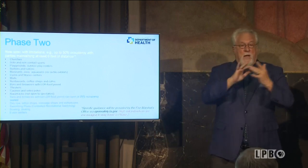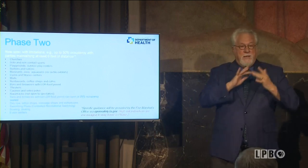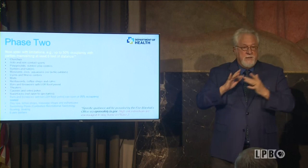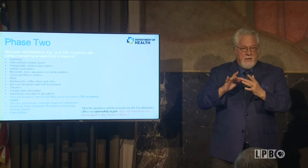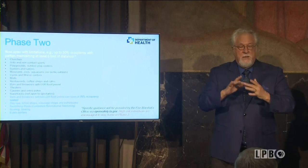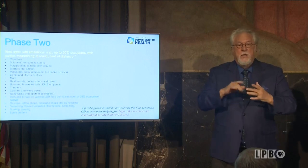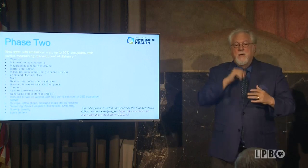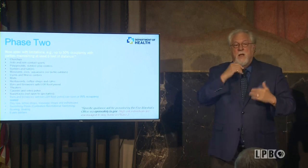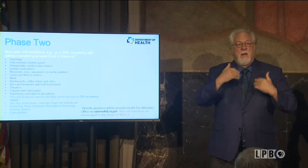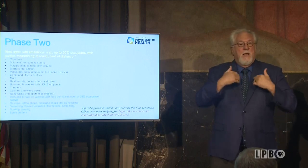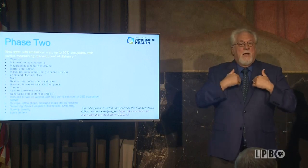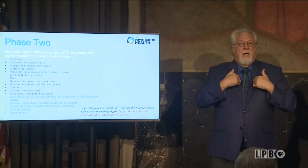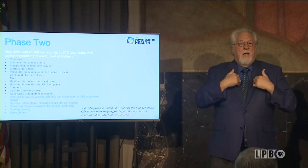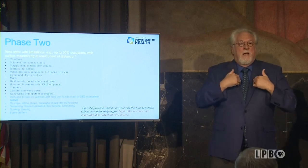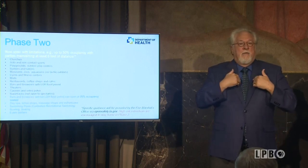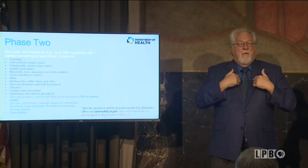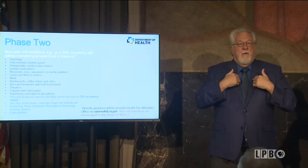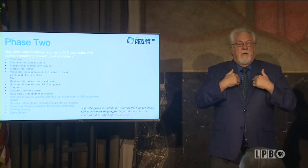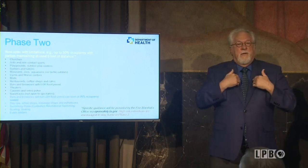to be having